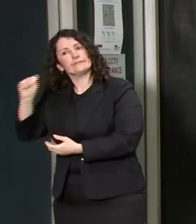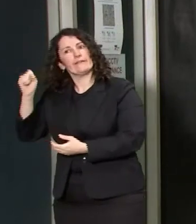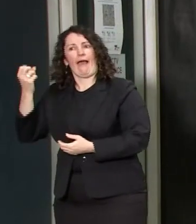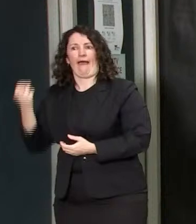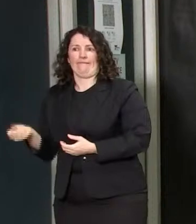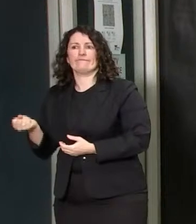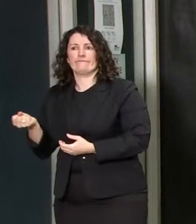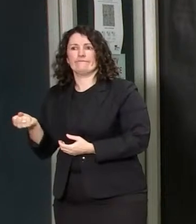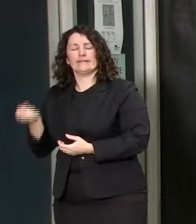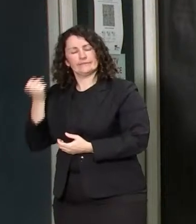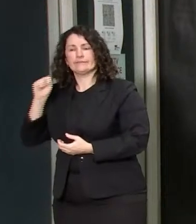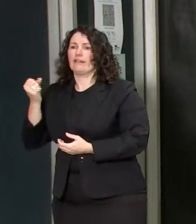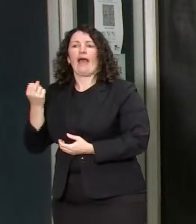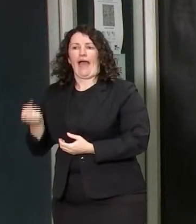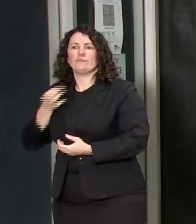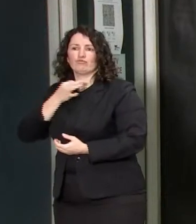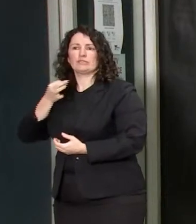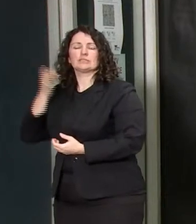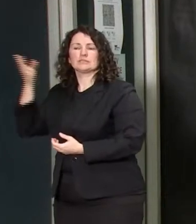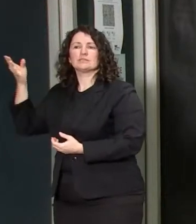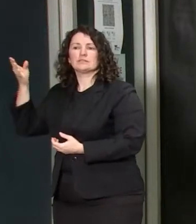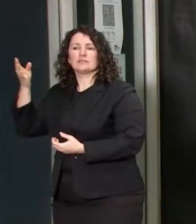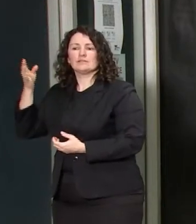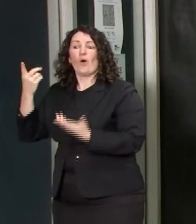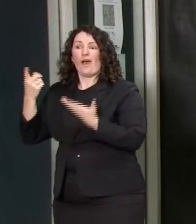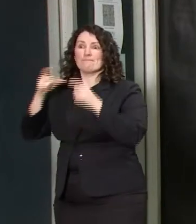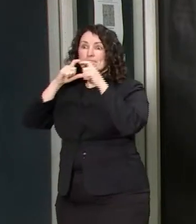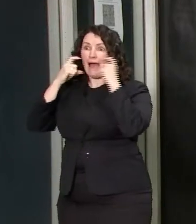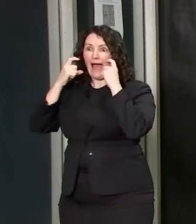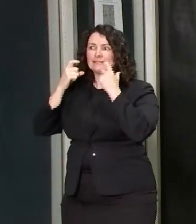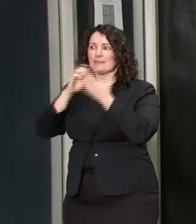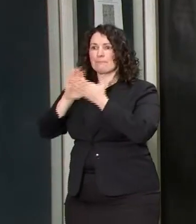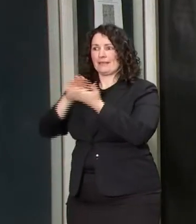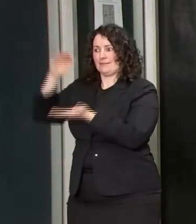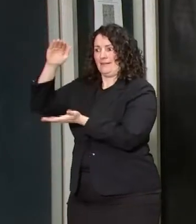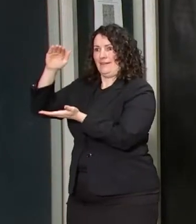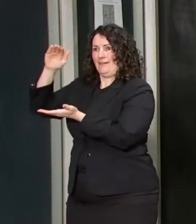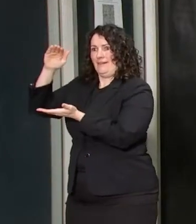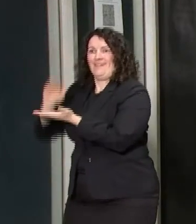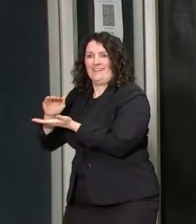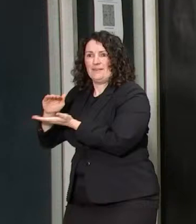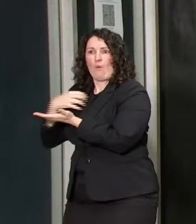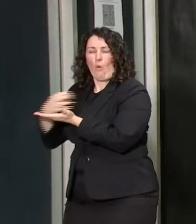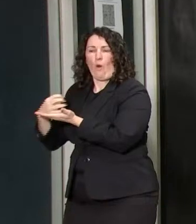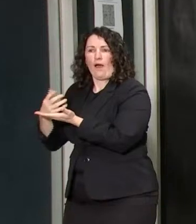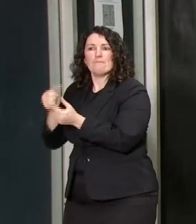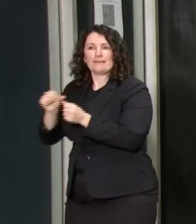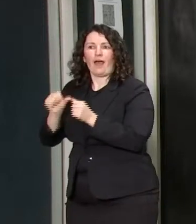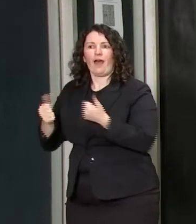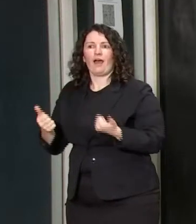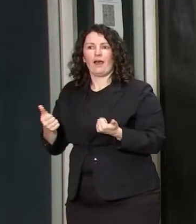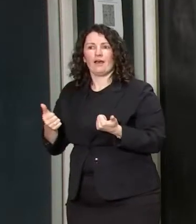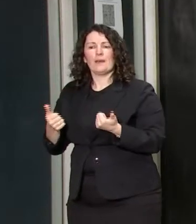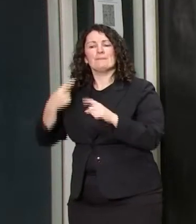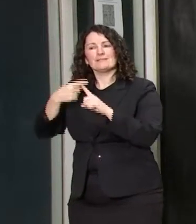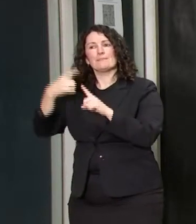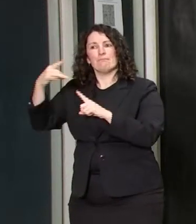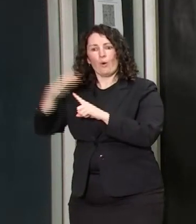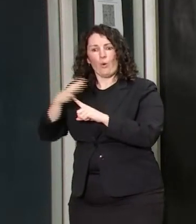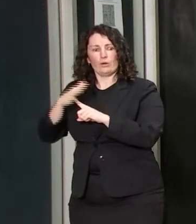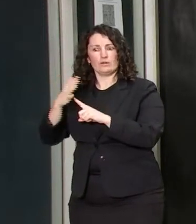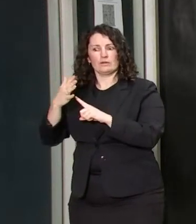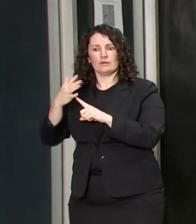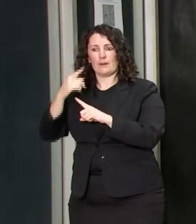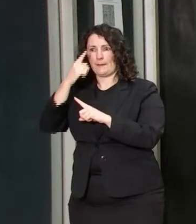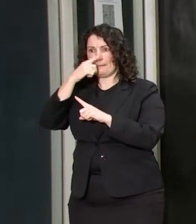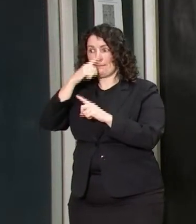time further to continue to reduce that risk. It's obviously also tricky for people to know exactly how they picked it up or where they picked it up. So